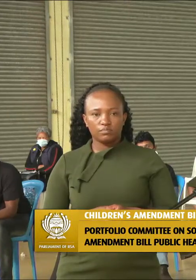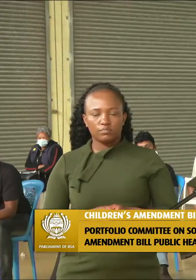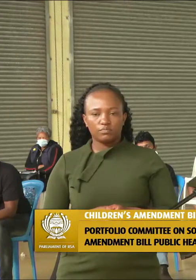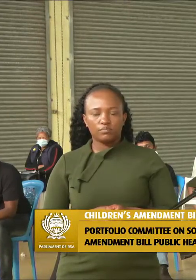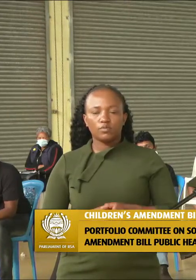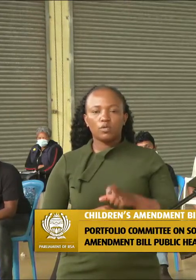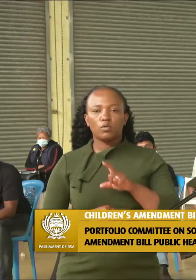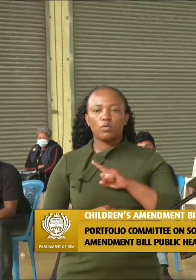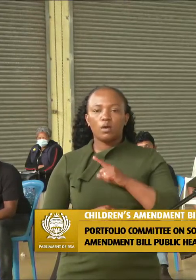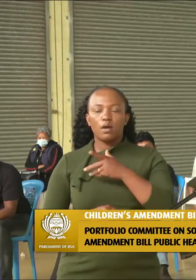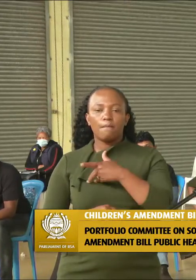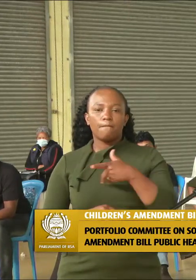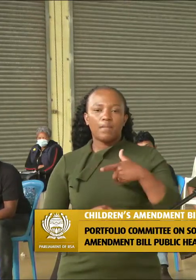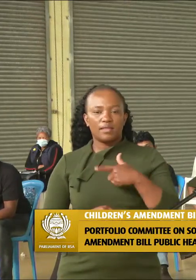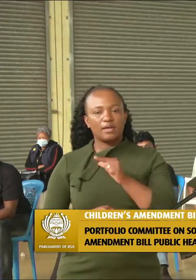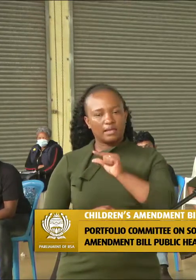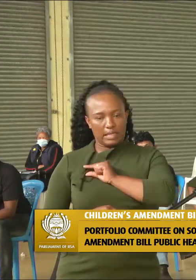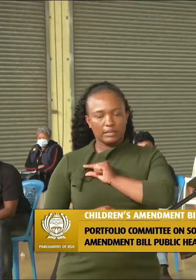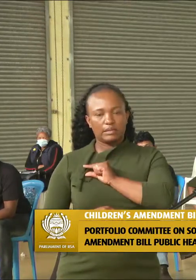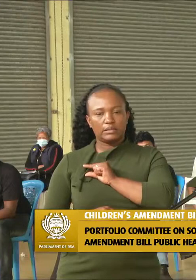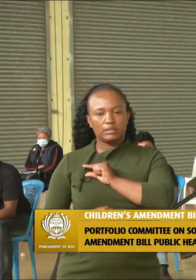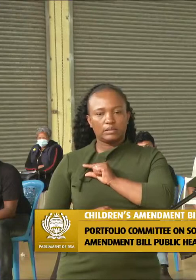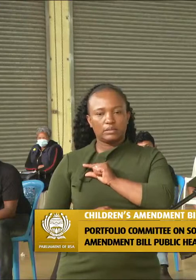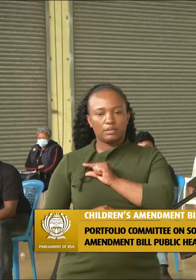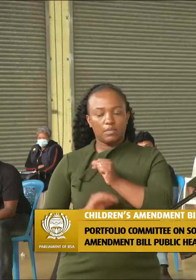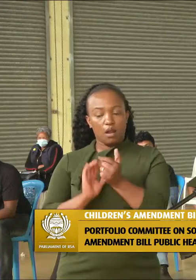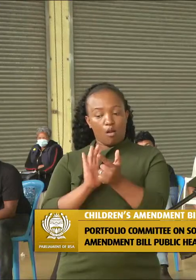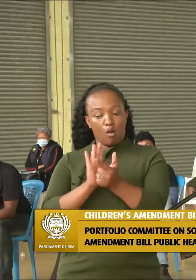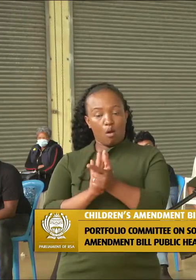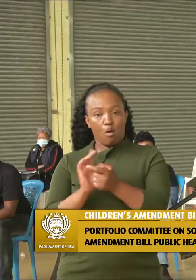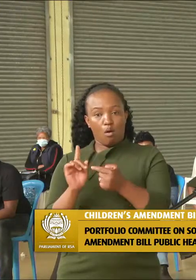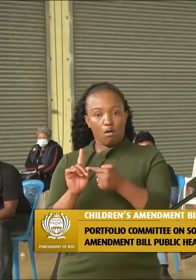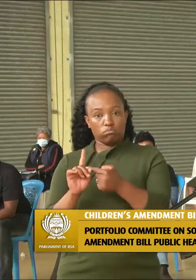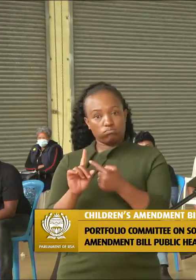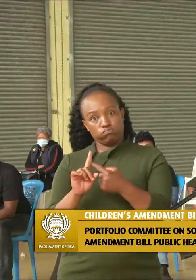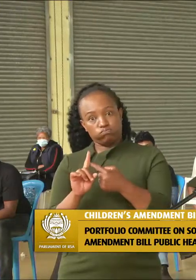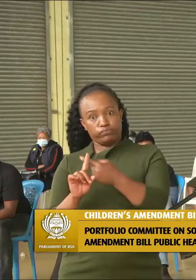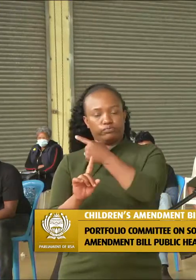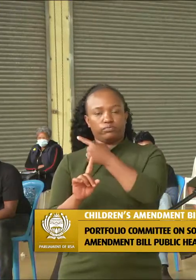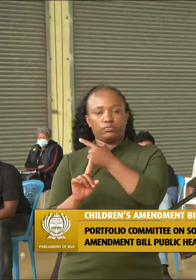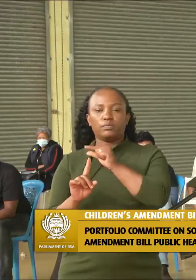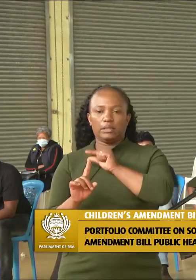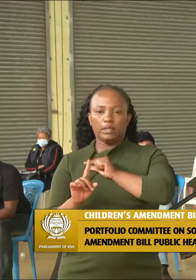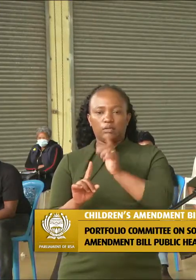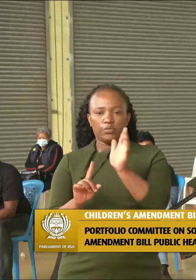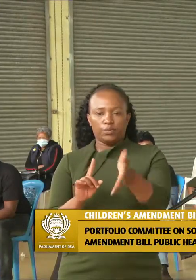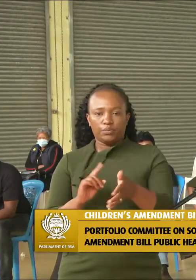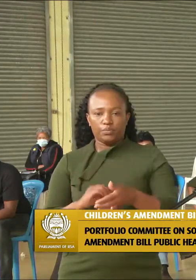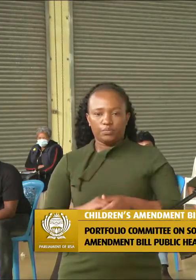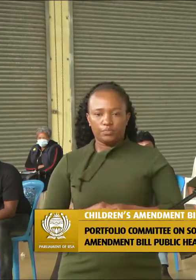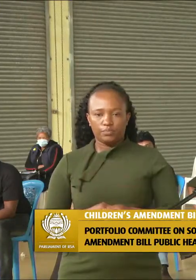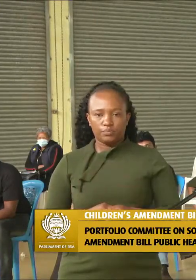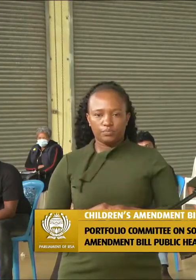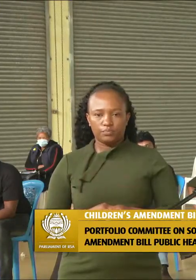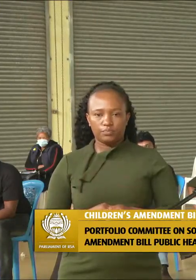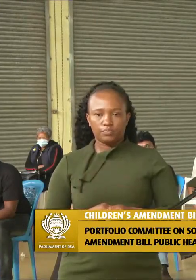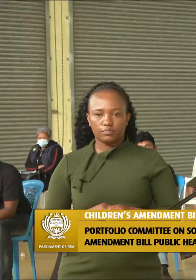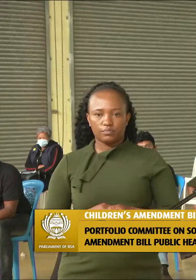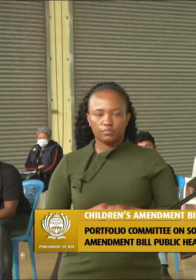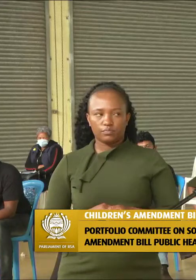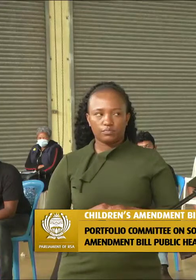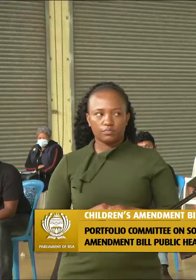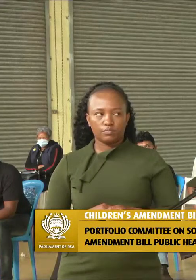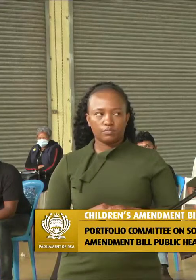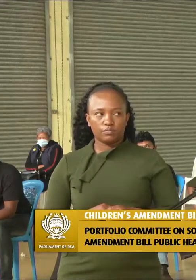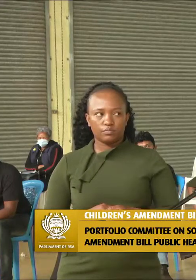mother would be guilty of an offense. Lo mama uyoba necala ngokomthetho. With the current